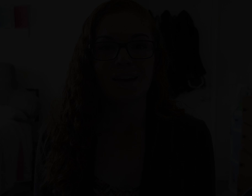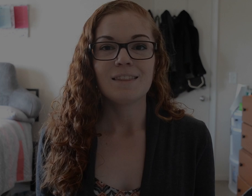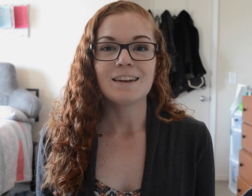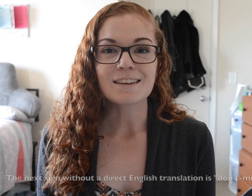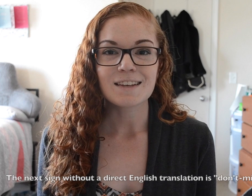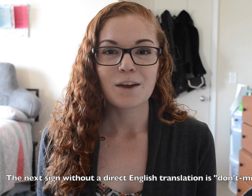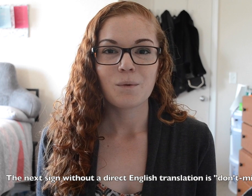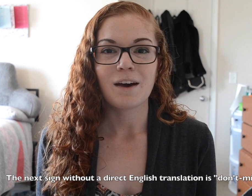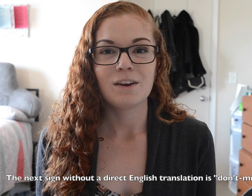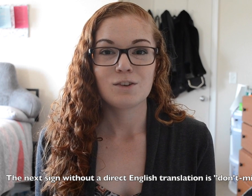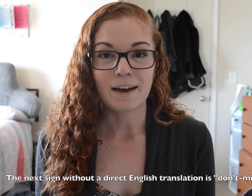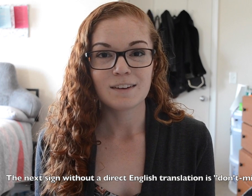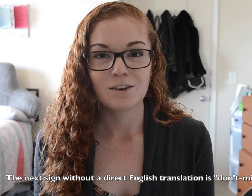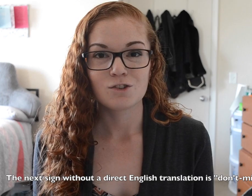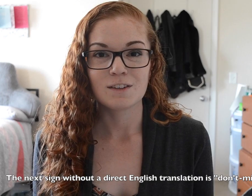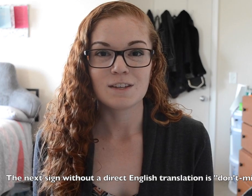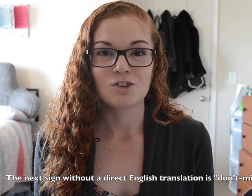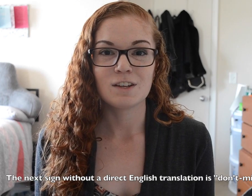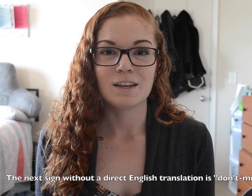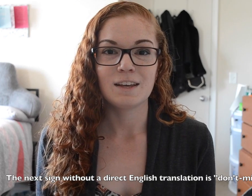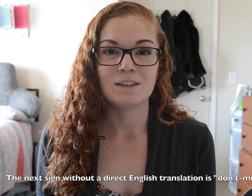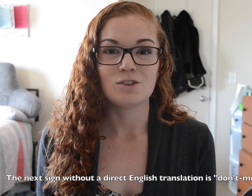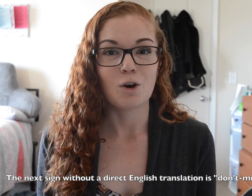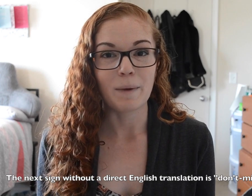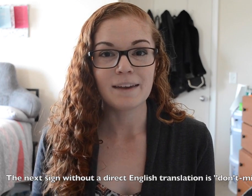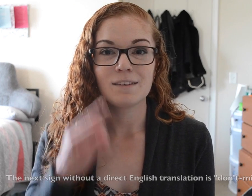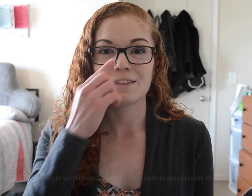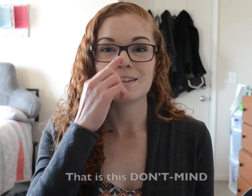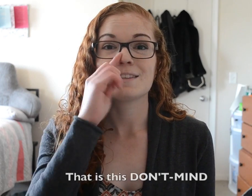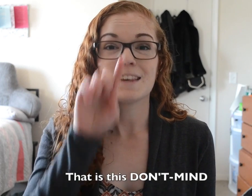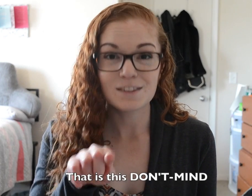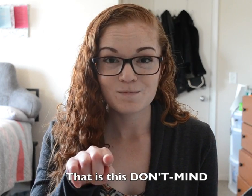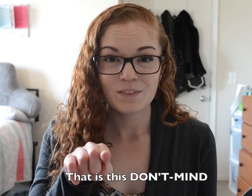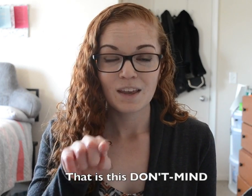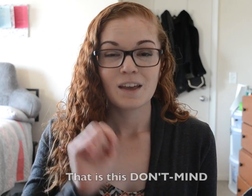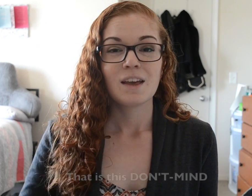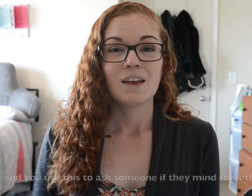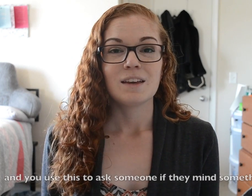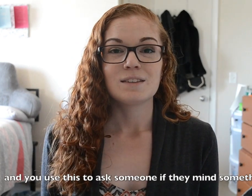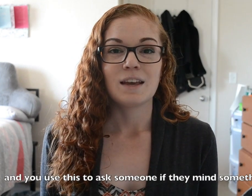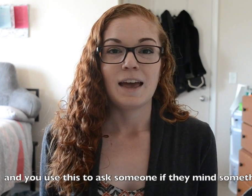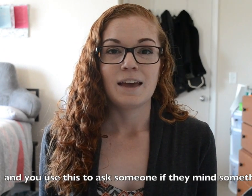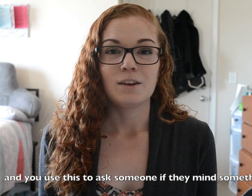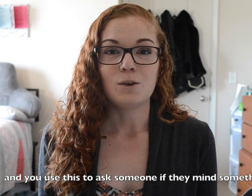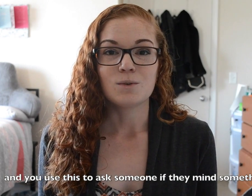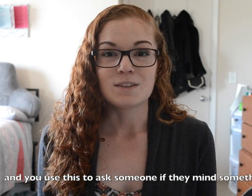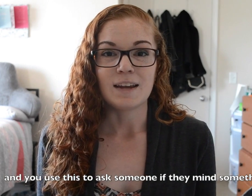The next sign without a direct English translation is don't mind. That's this. And use this to